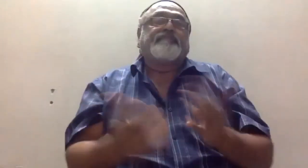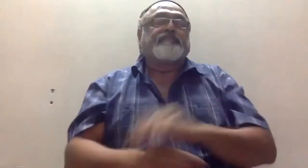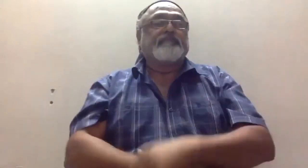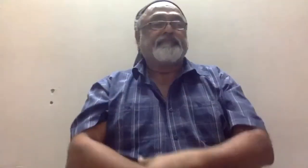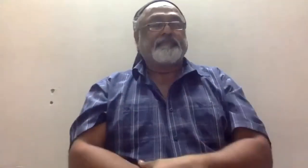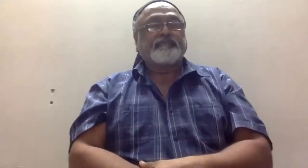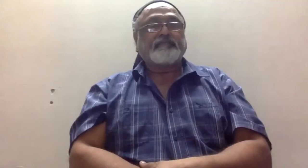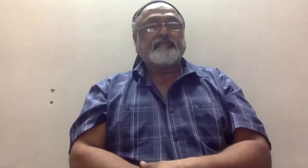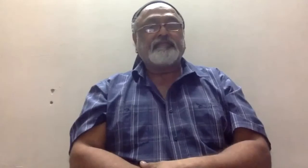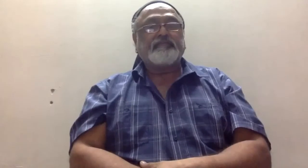Yes, more questions?